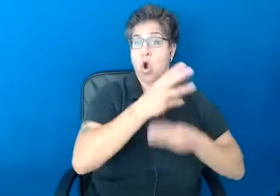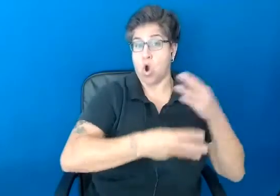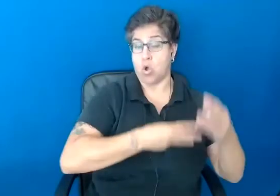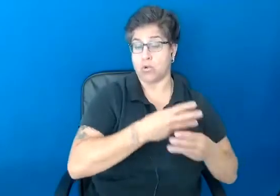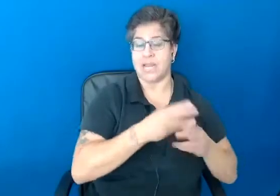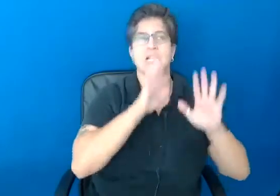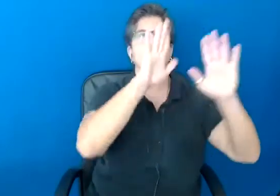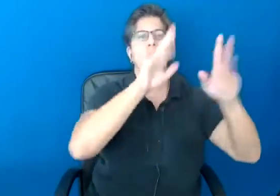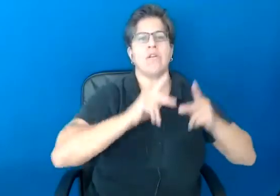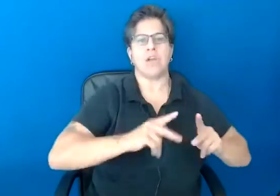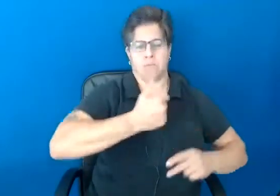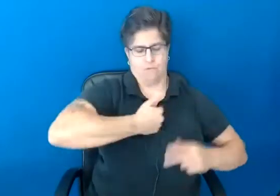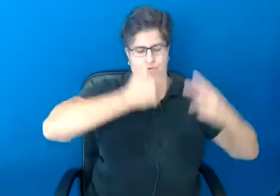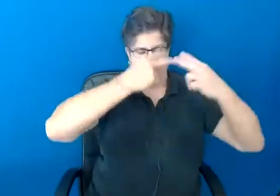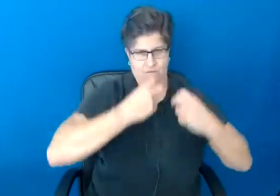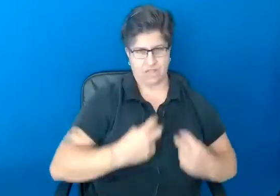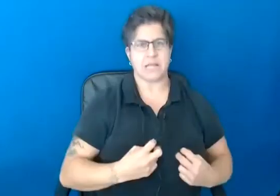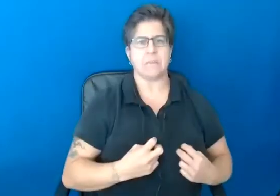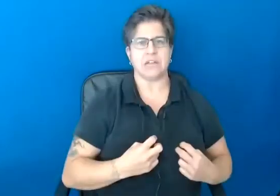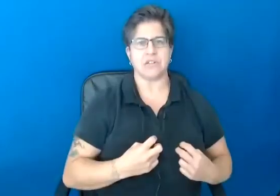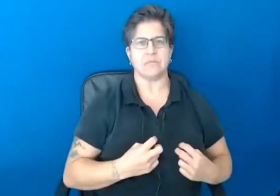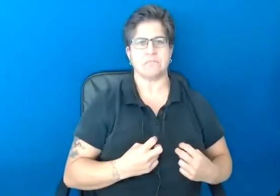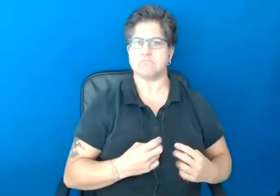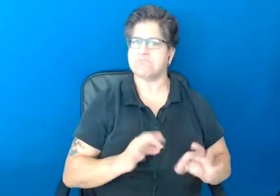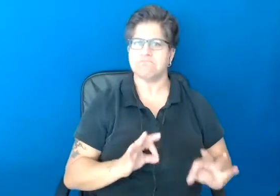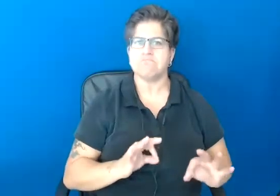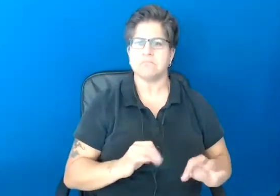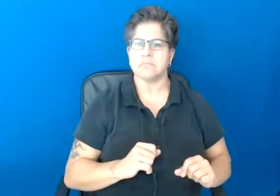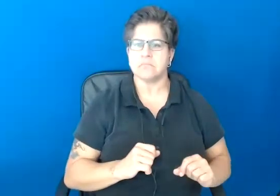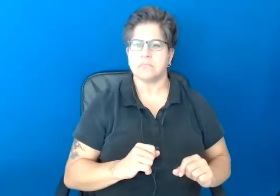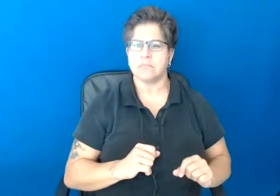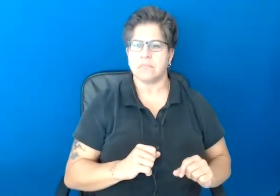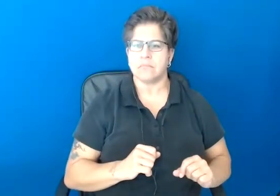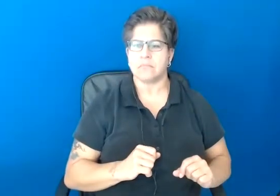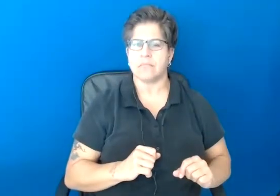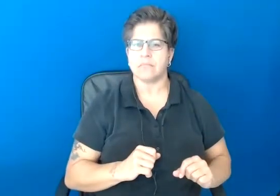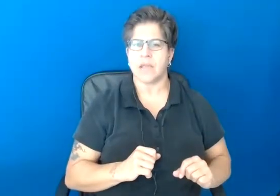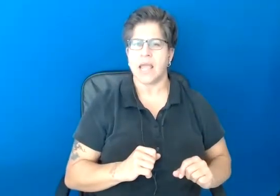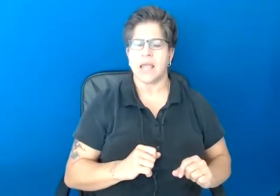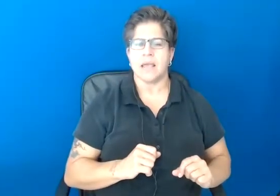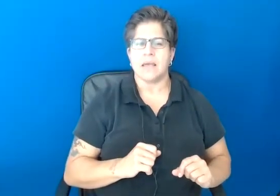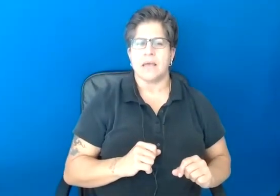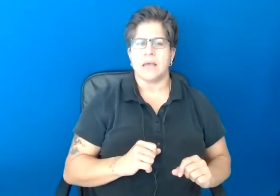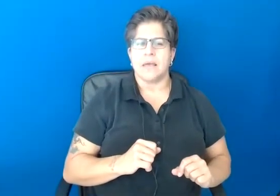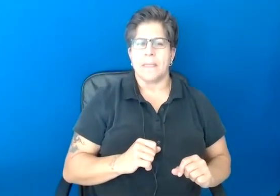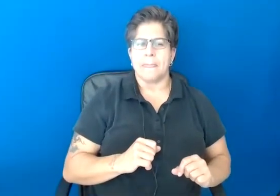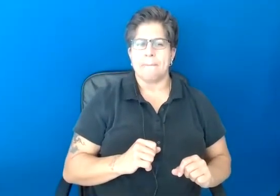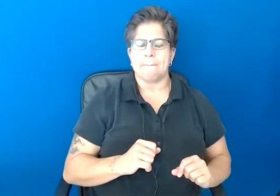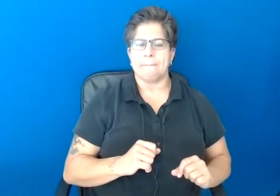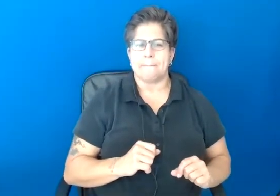that, to back myself into a stance with my feet in concrete, it's not good for